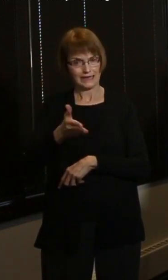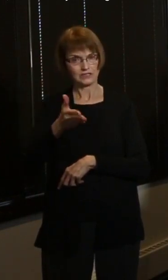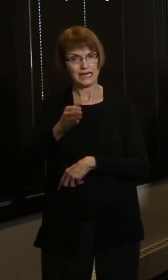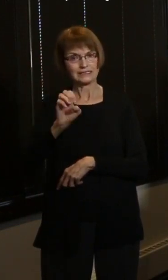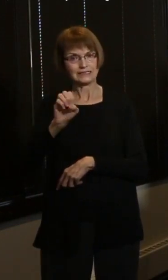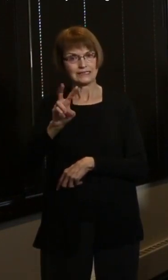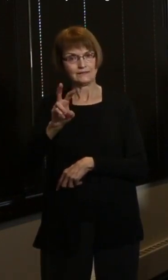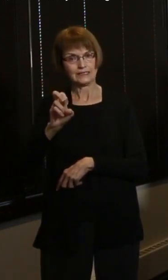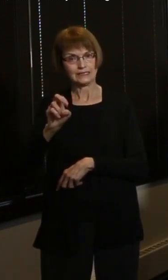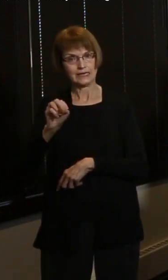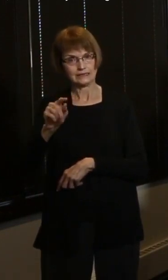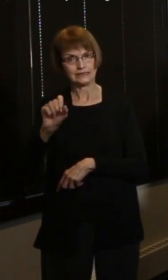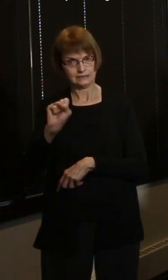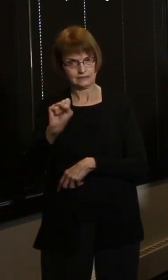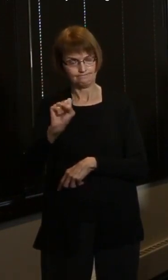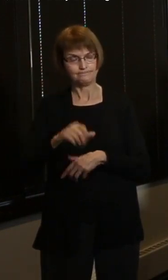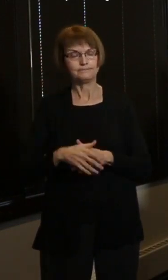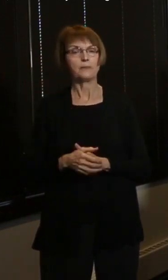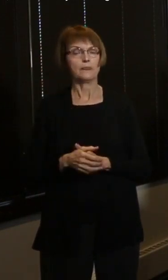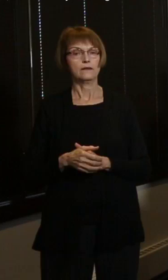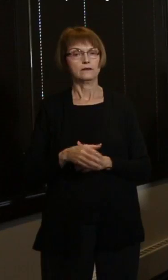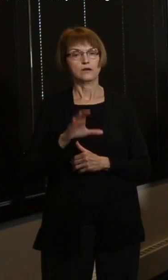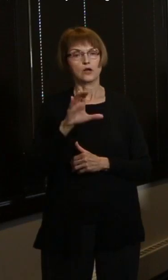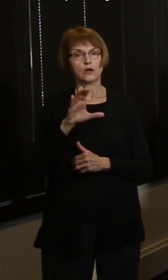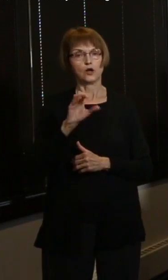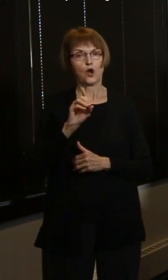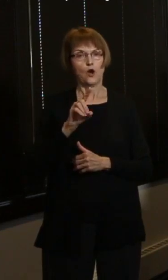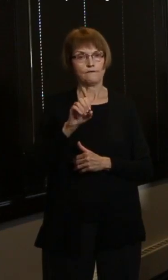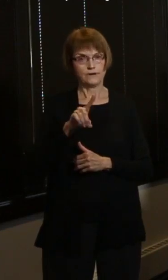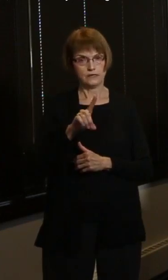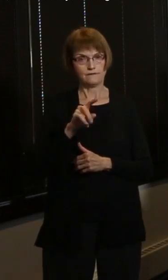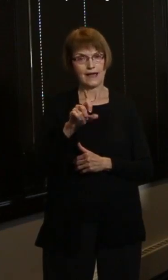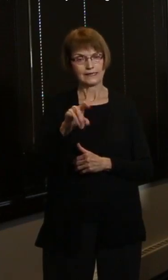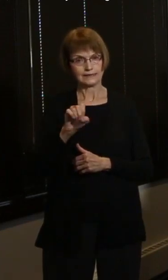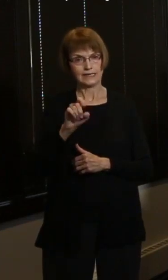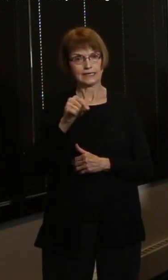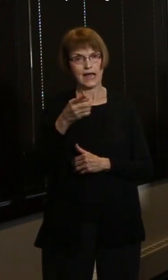covidvaccine.mo.gov/events. And so that's